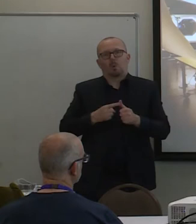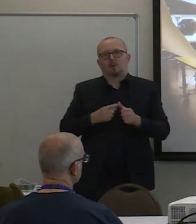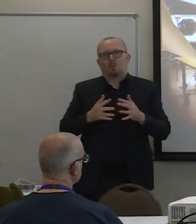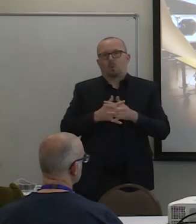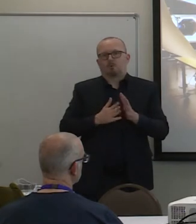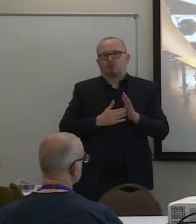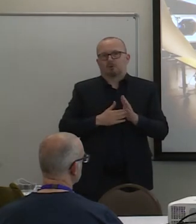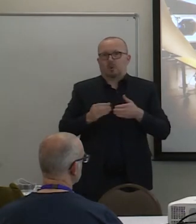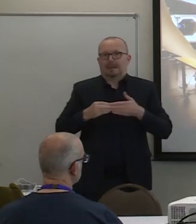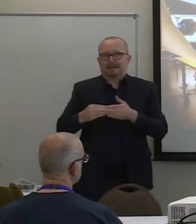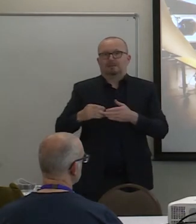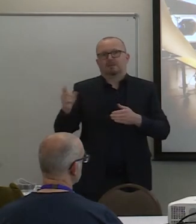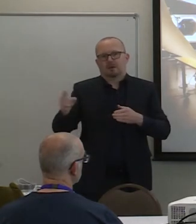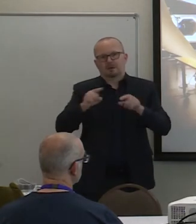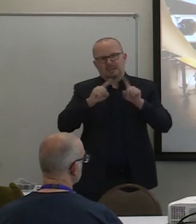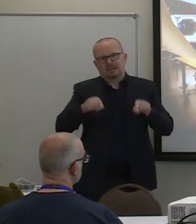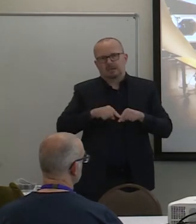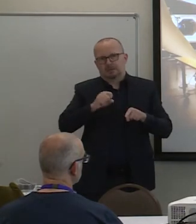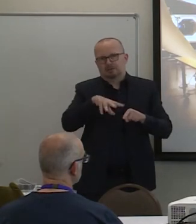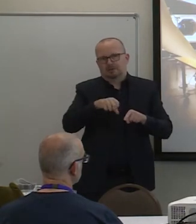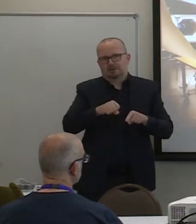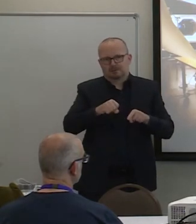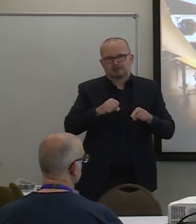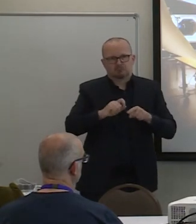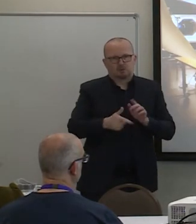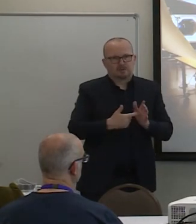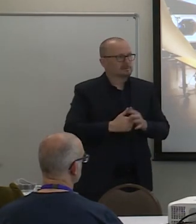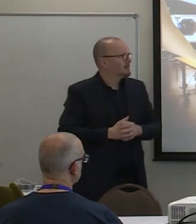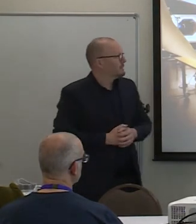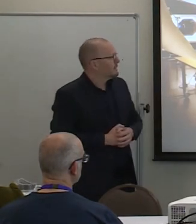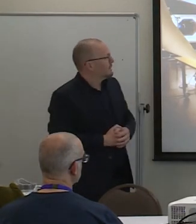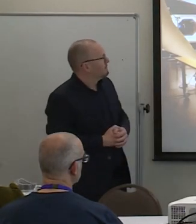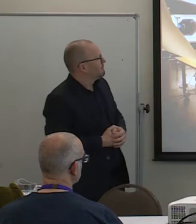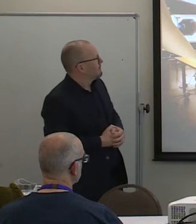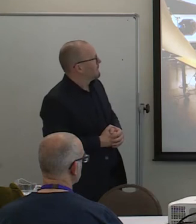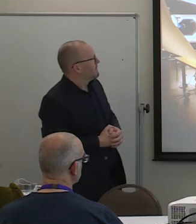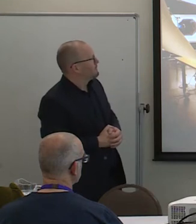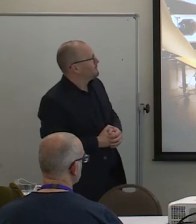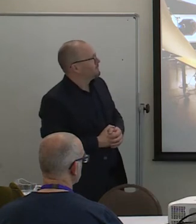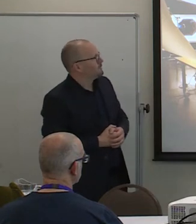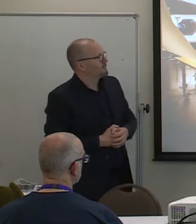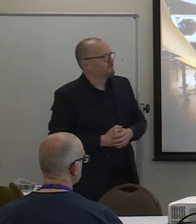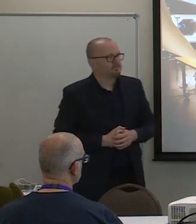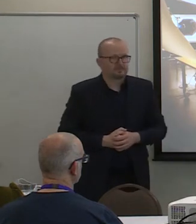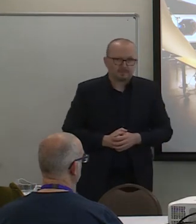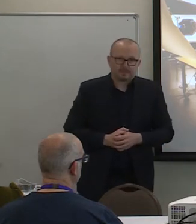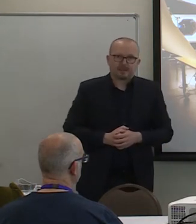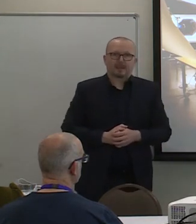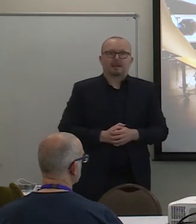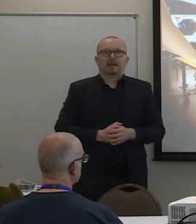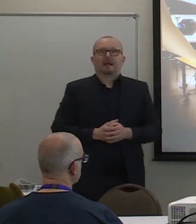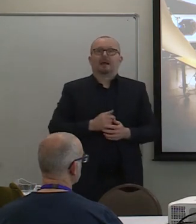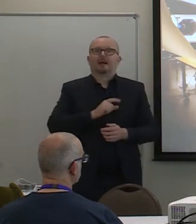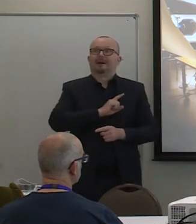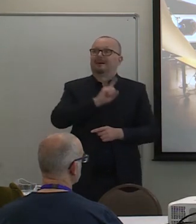project. And we built a state-of-the-art studio. It was one of those rare moments in history where we got a clean slate and told, go